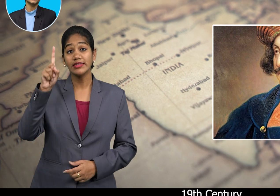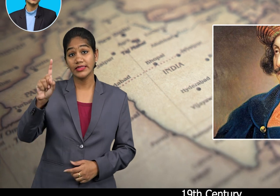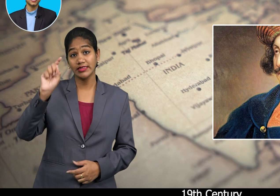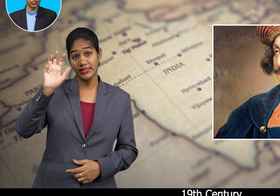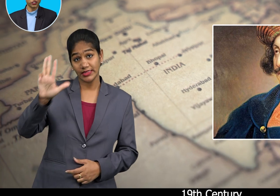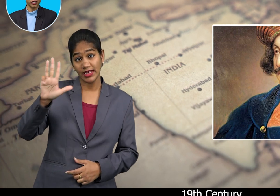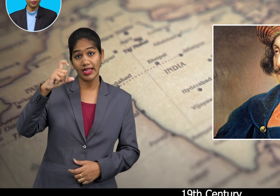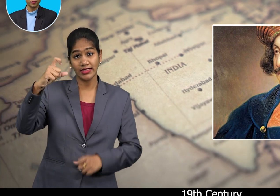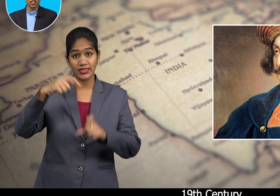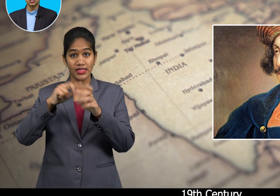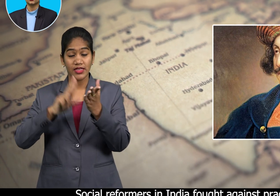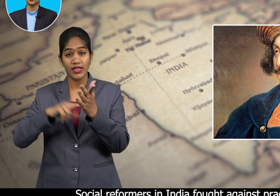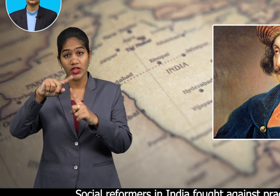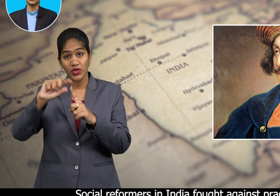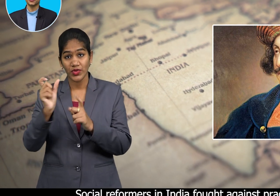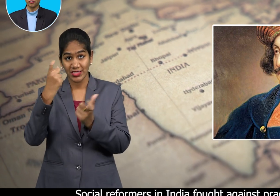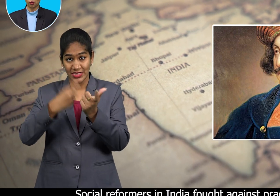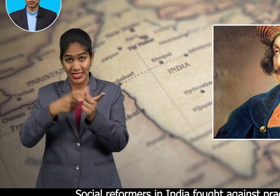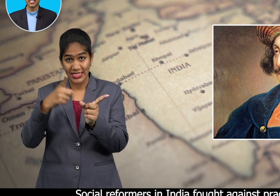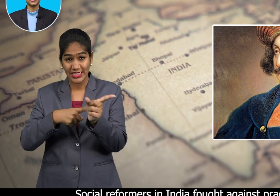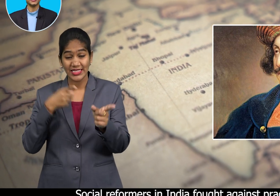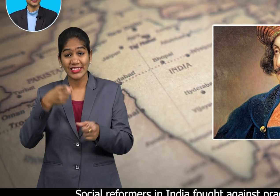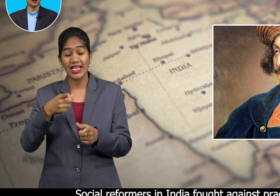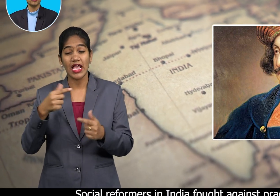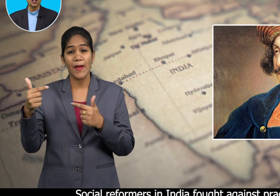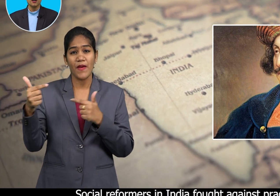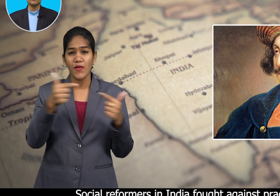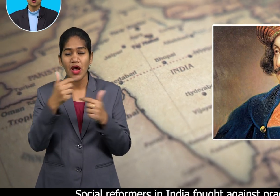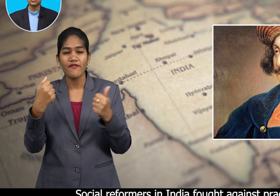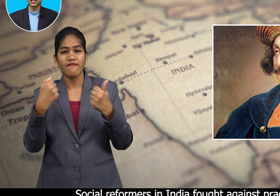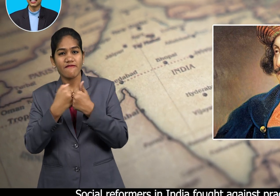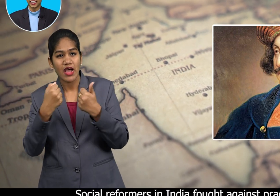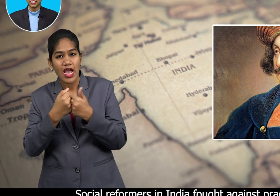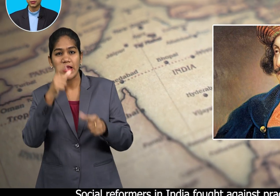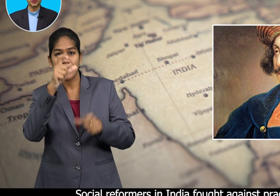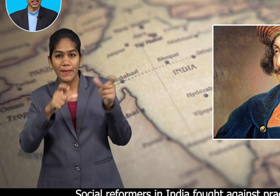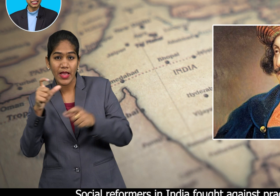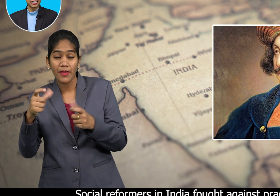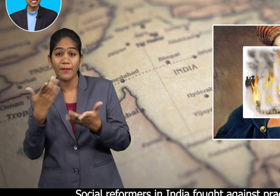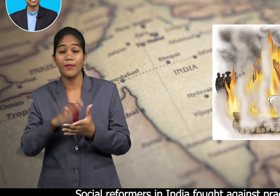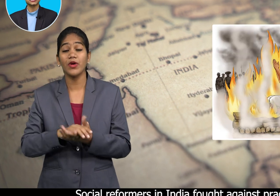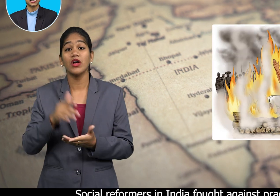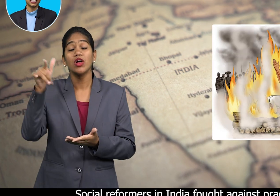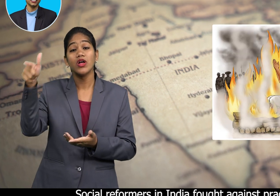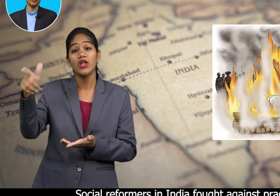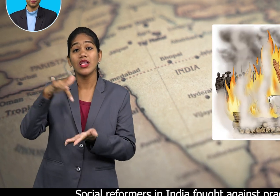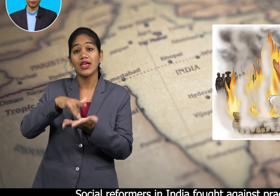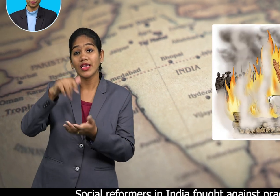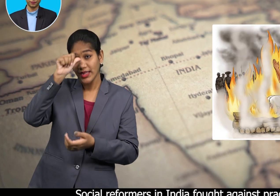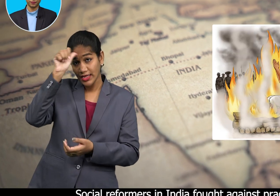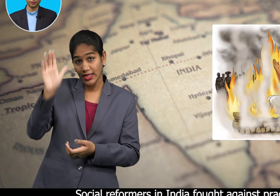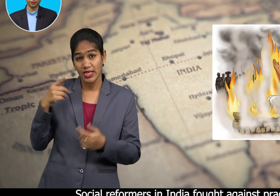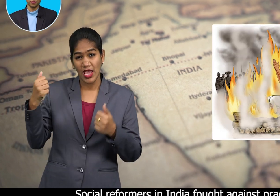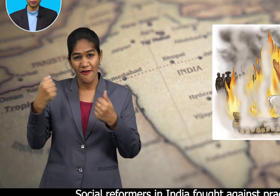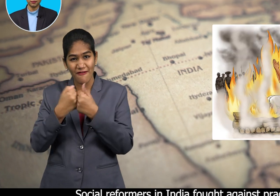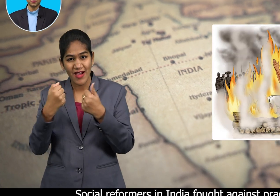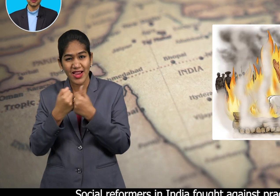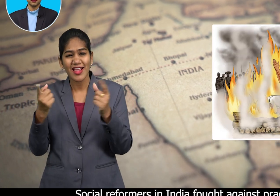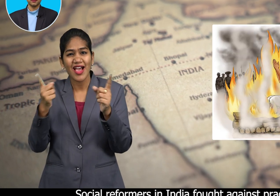In the 19th century, social reformers in India fought against practices like sati,